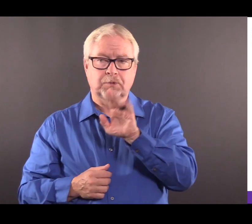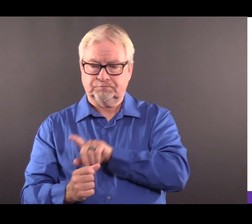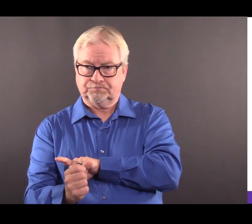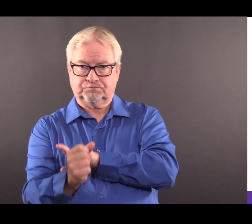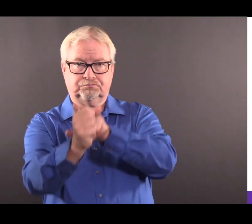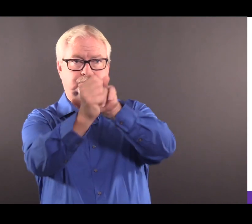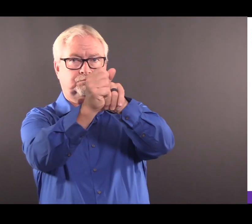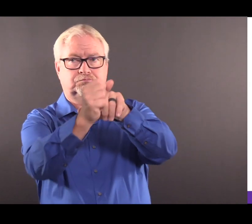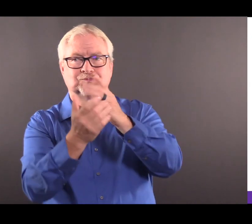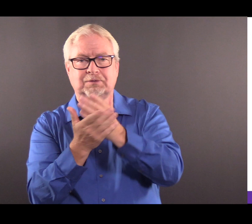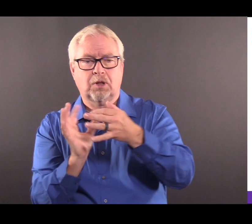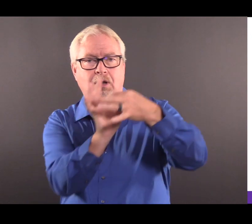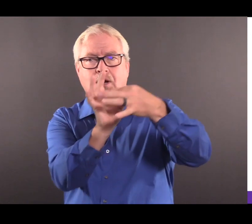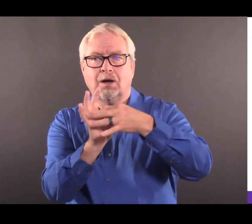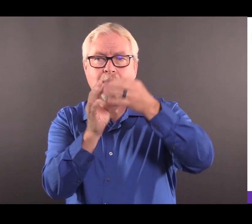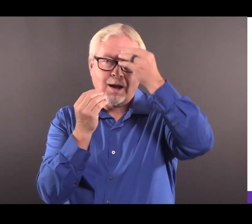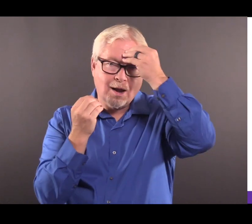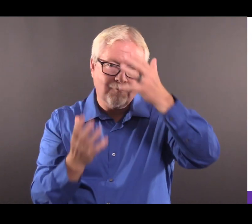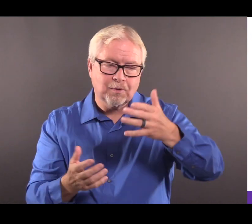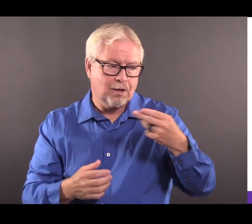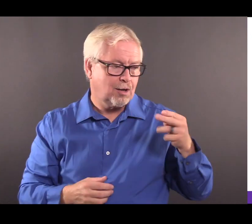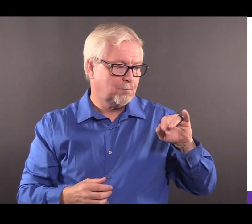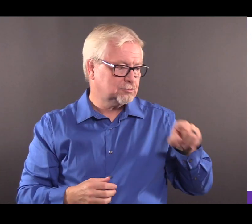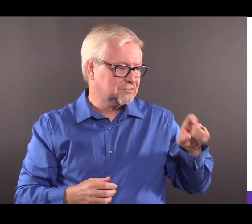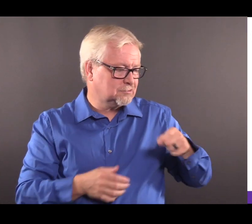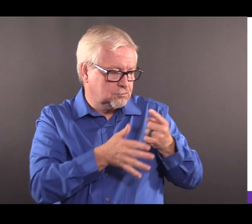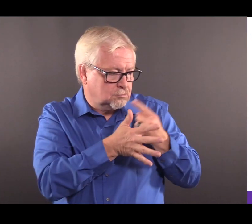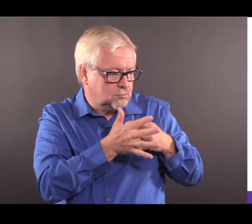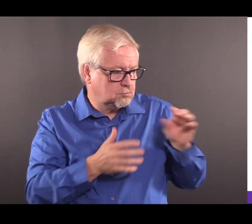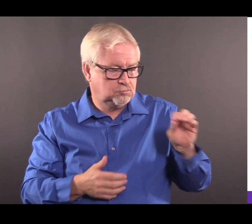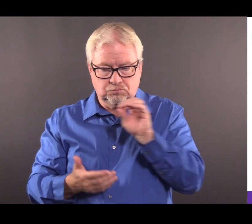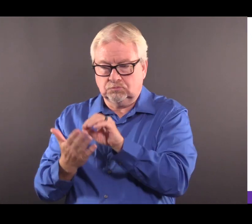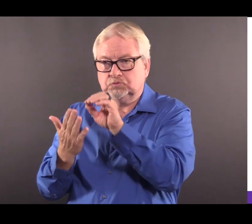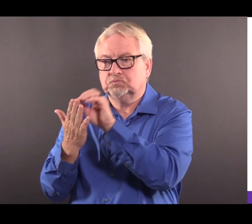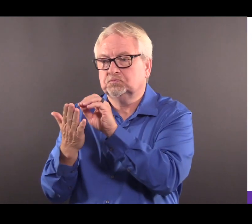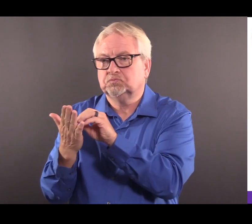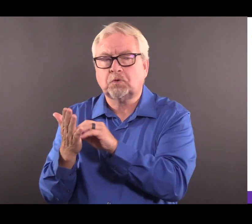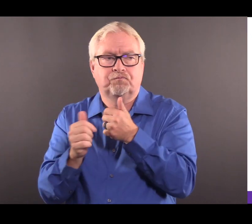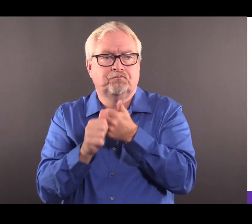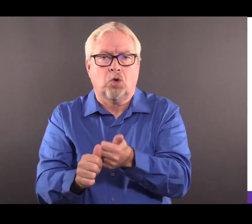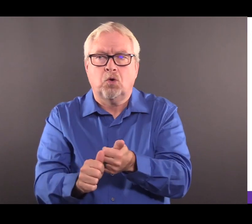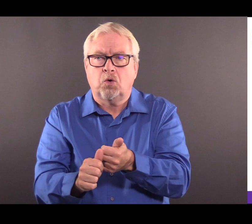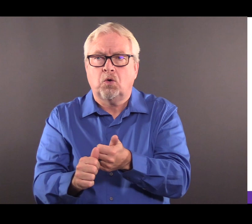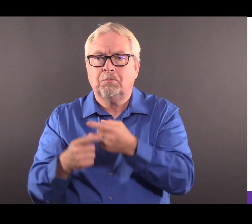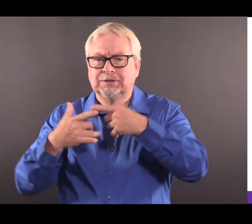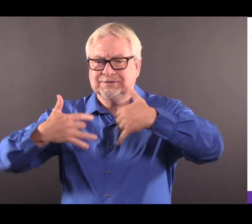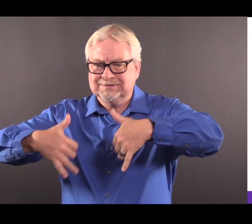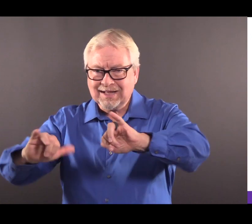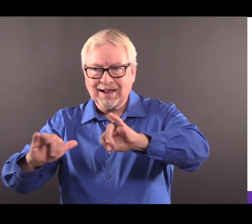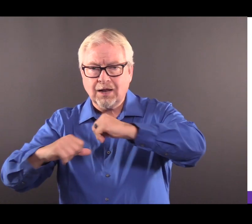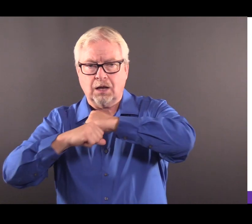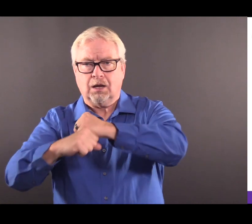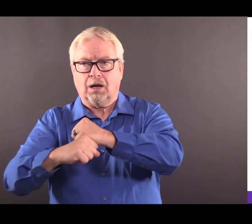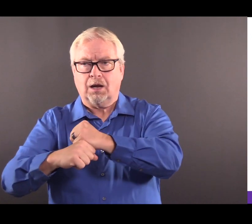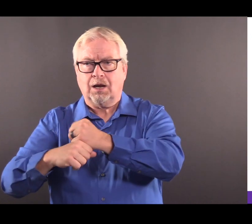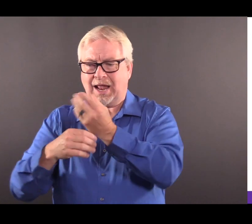a relational database that meets all HMIS data standards and does so in a method